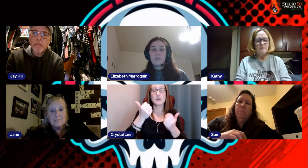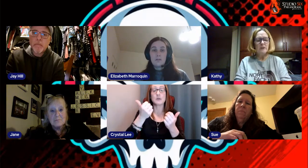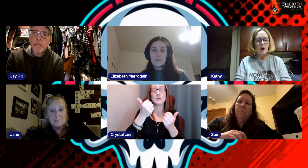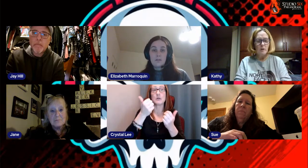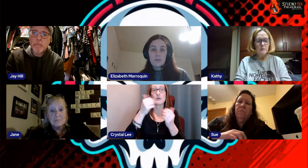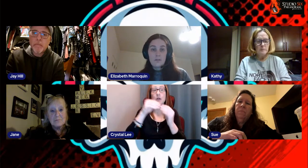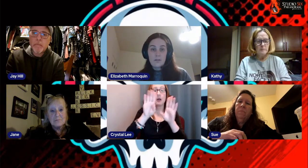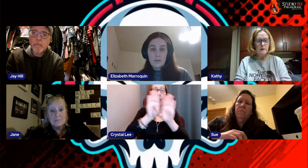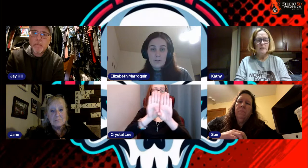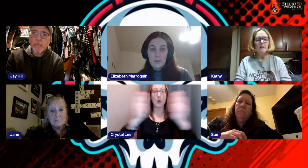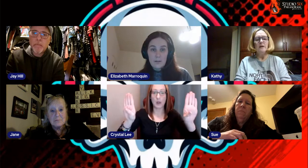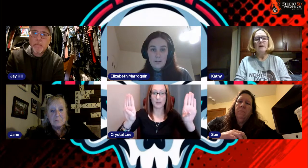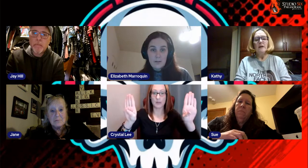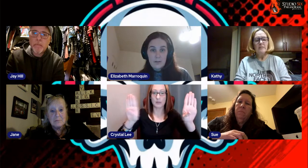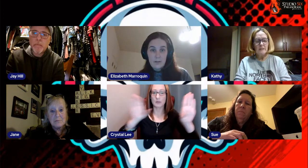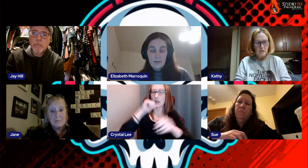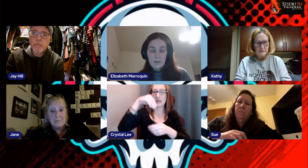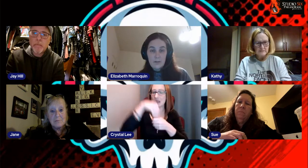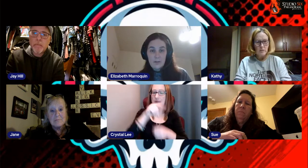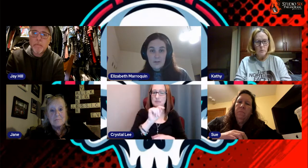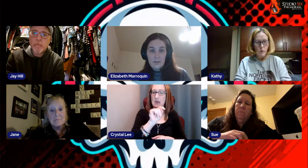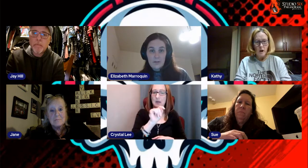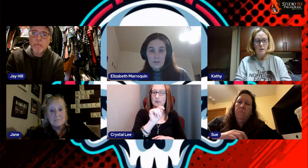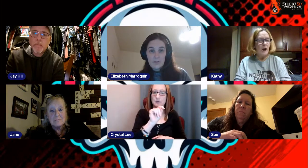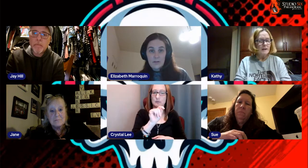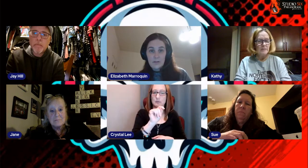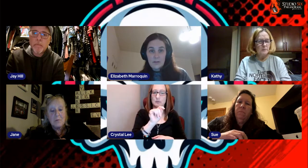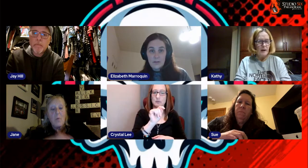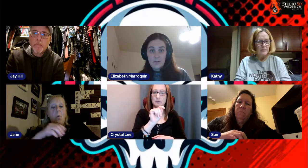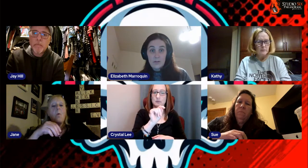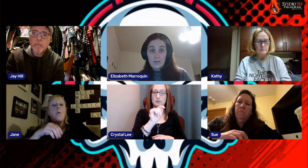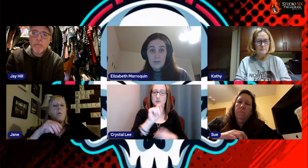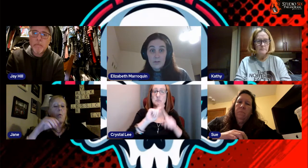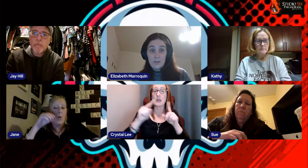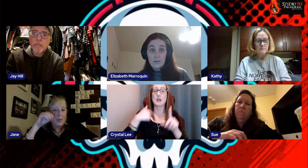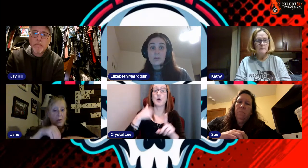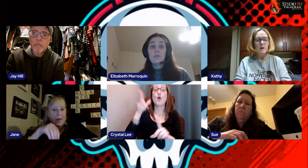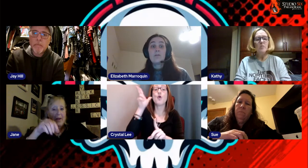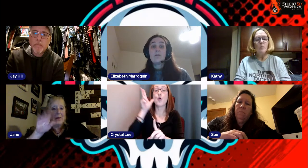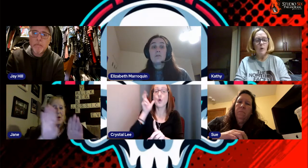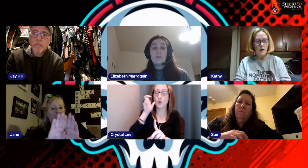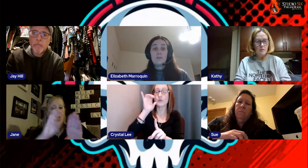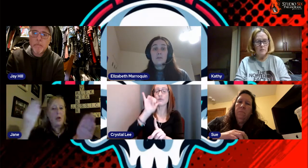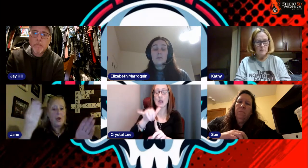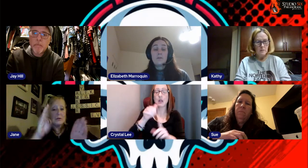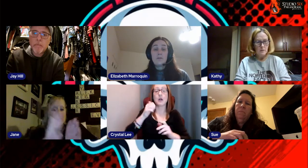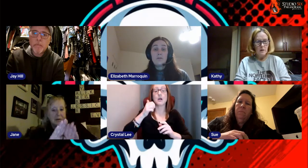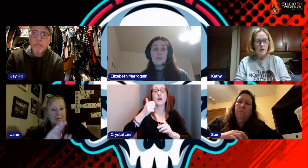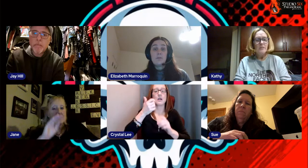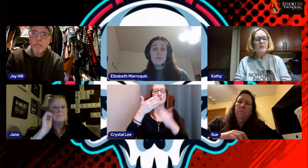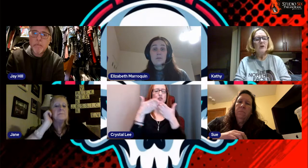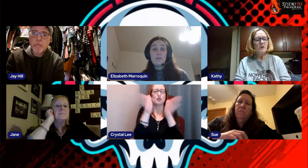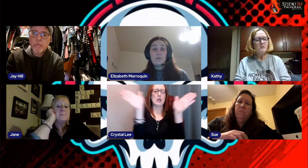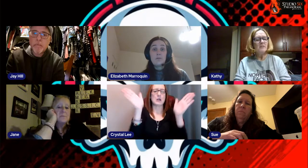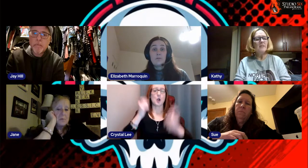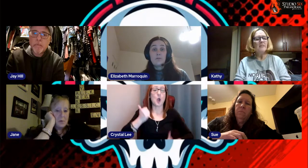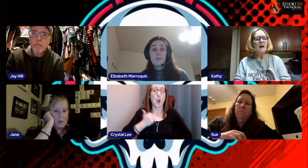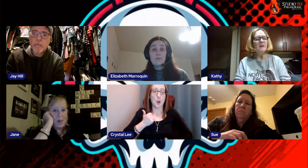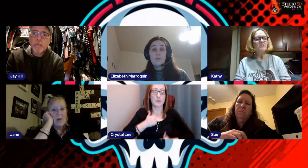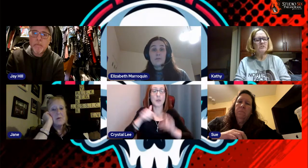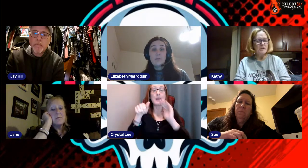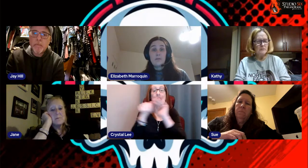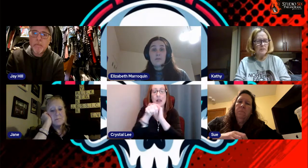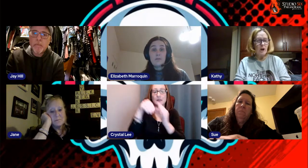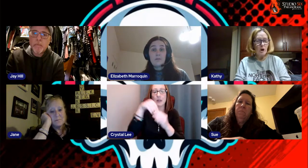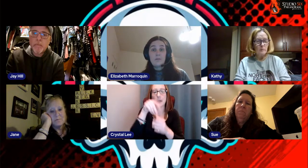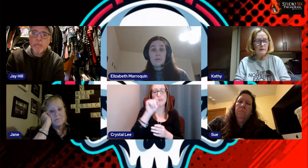found seven army people in the closet in the wall, not in the bathroom, in the wall. They heard that